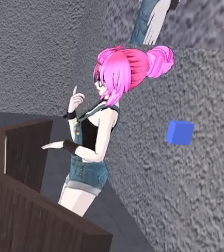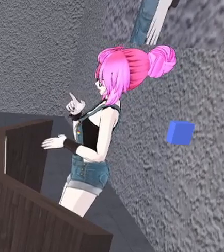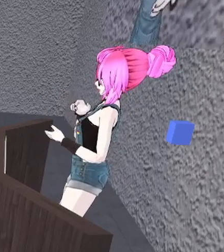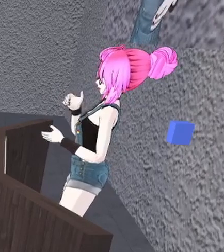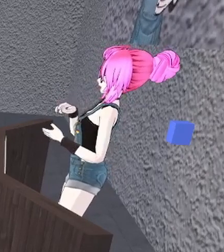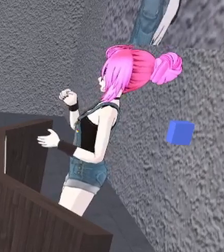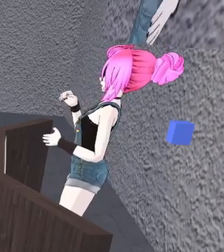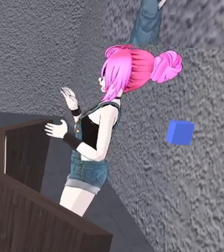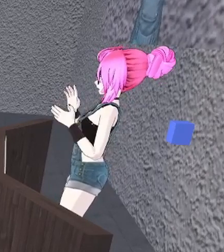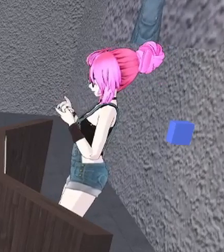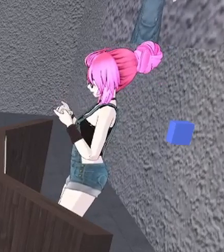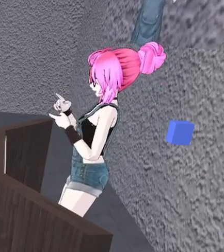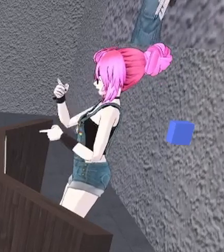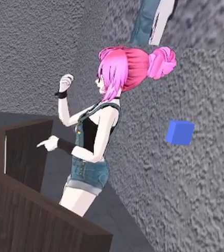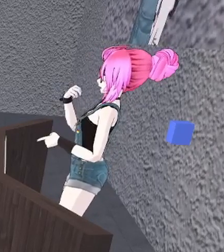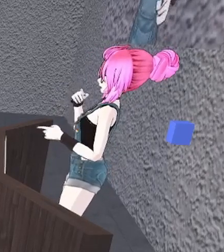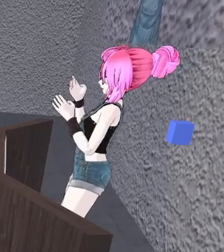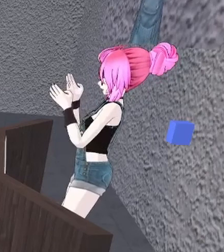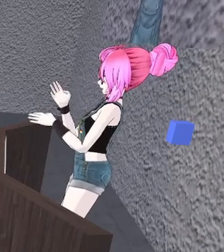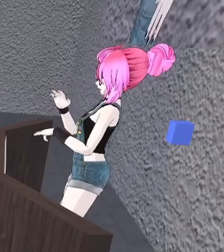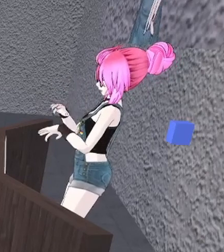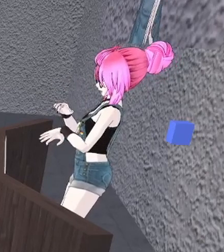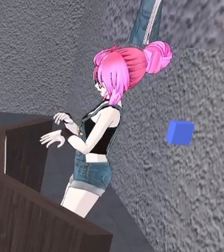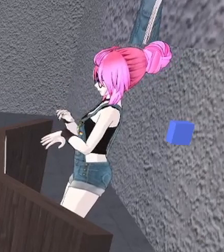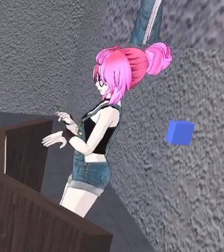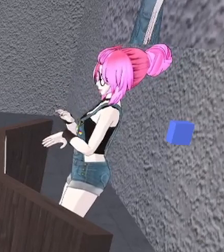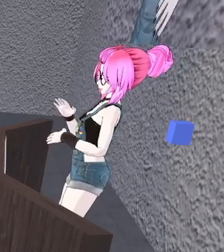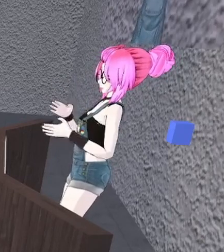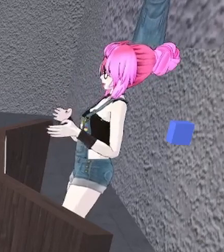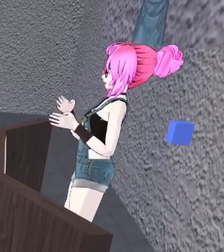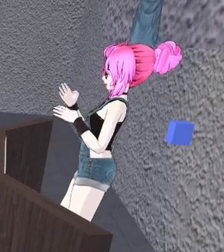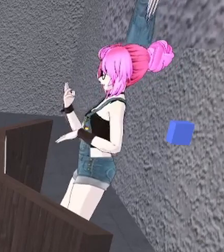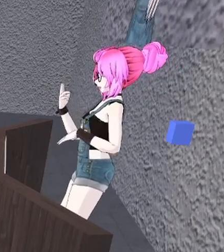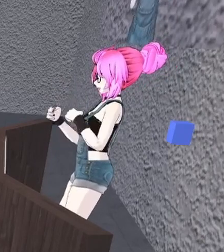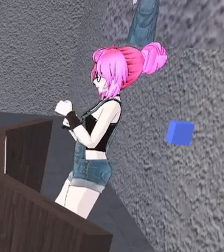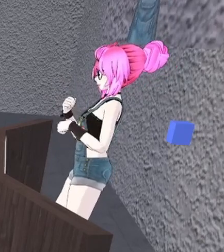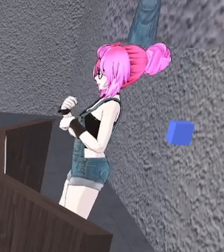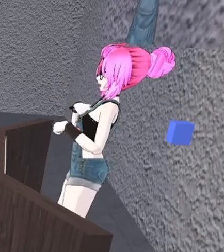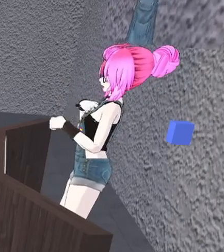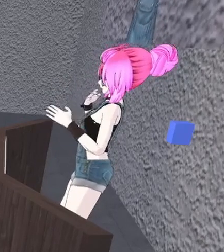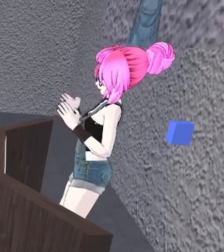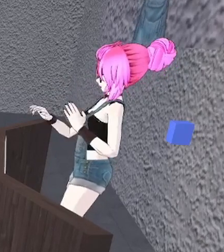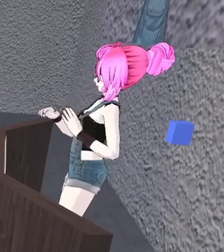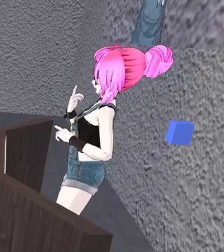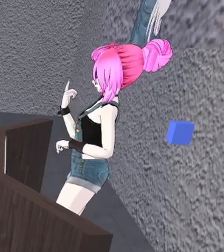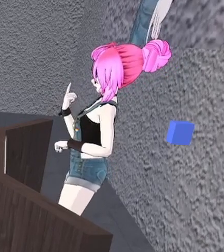learn it. Like I would only learn a little bit because I was focusing too much on her English. But then my second year, I was forced to only